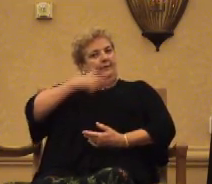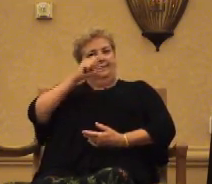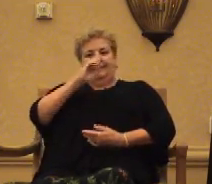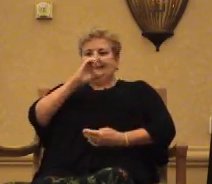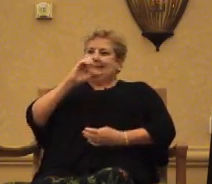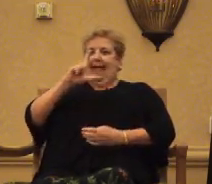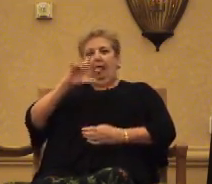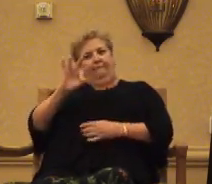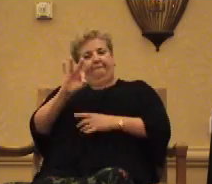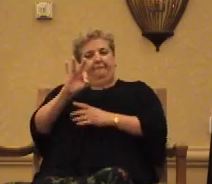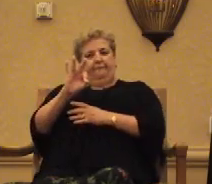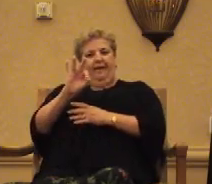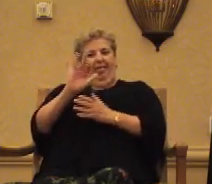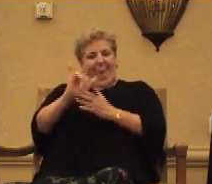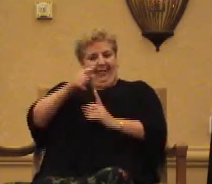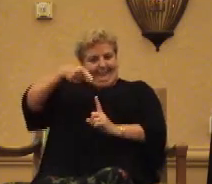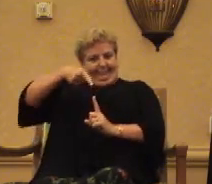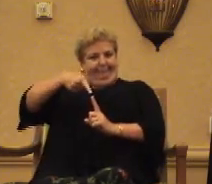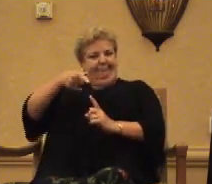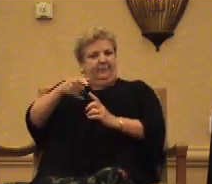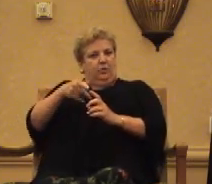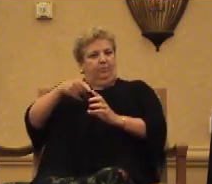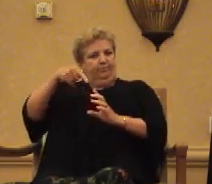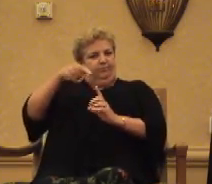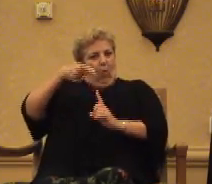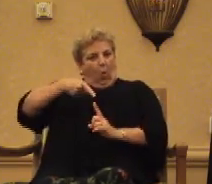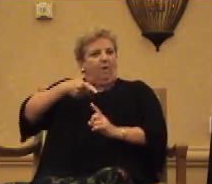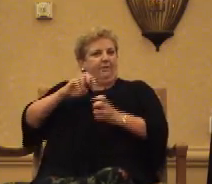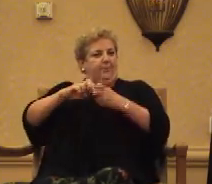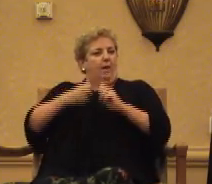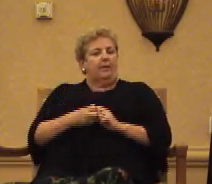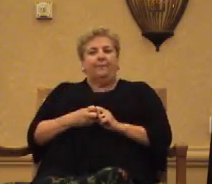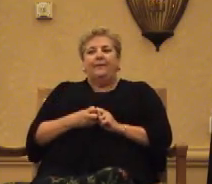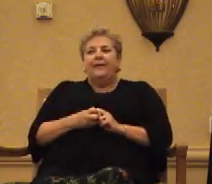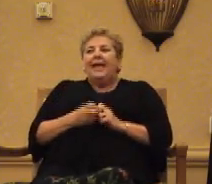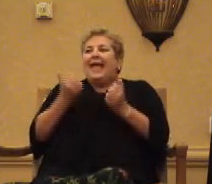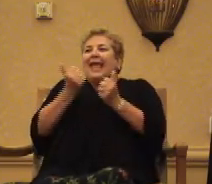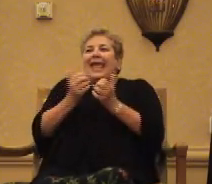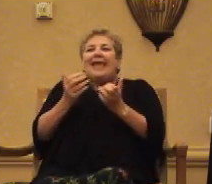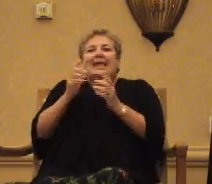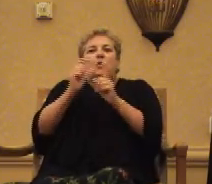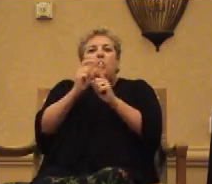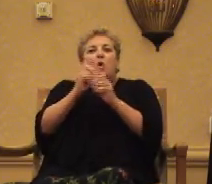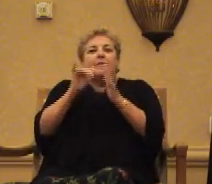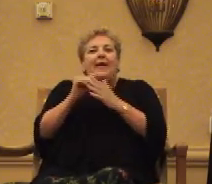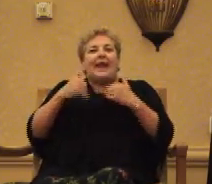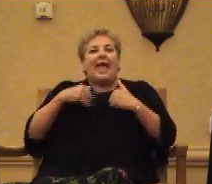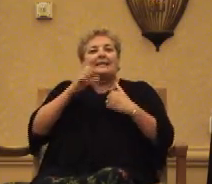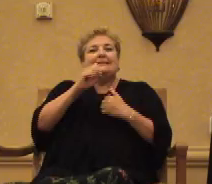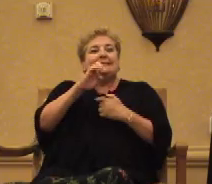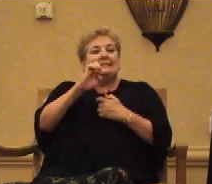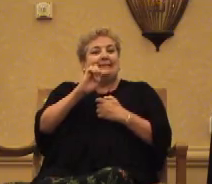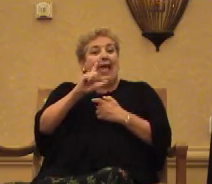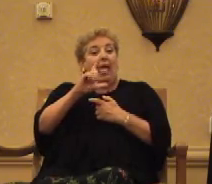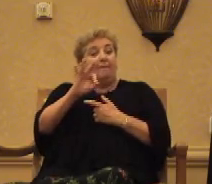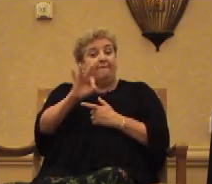It's the root of my problem. Matter of fact, any word that has self in it's probably not good for me unless it's except